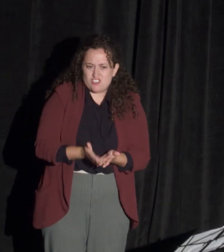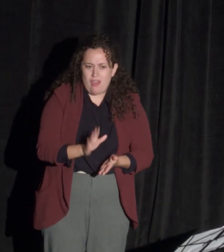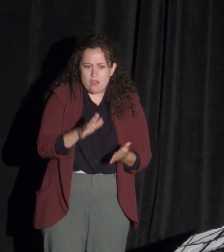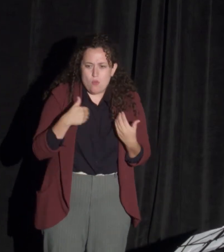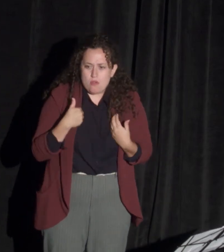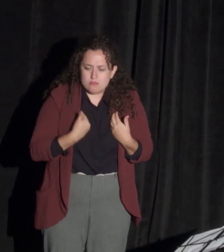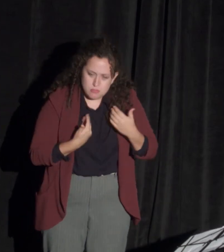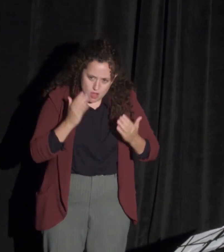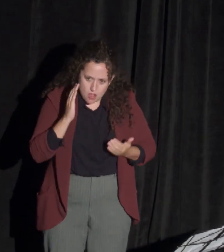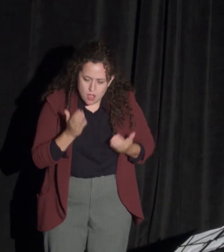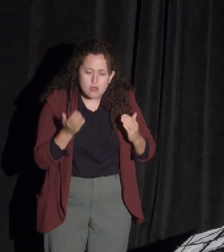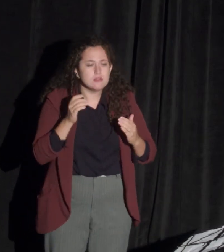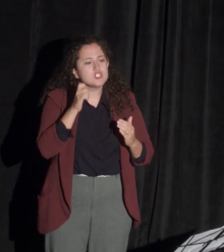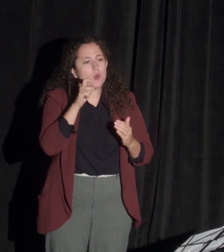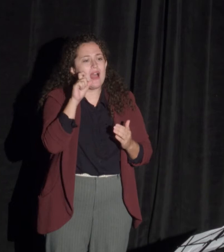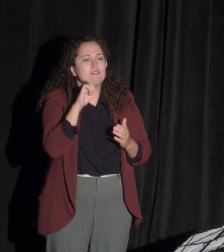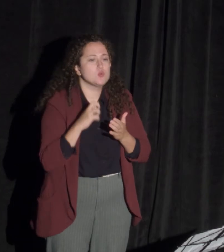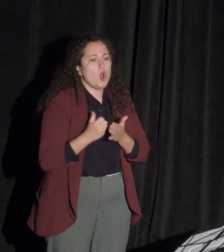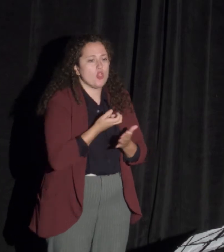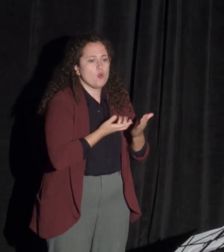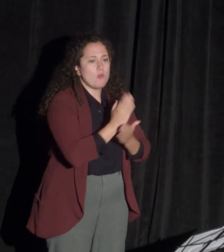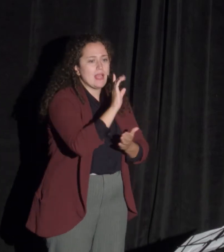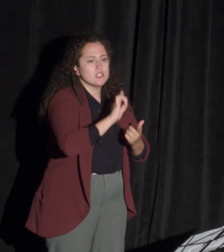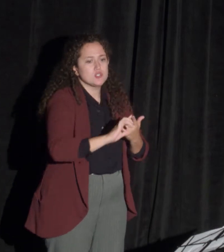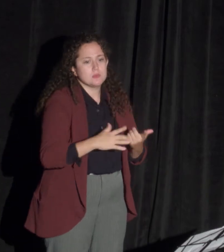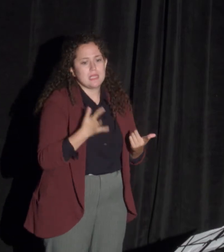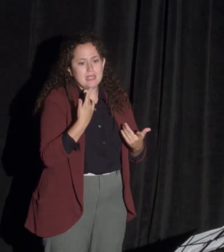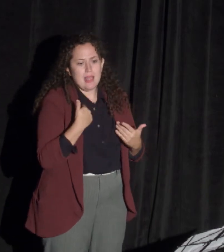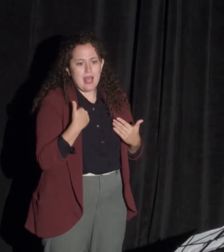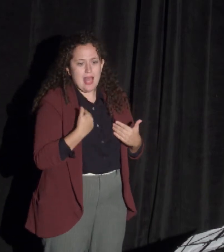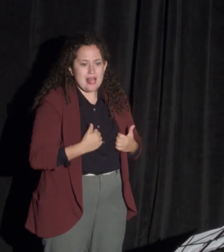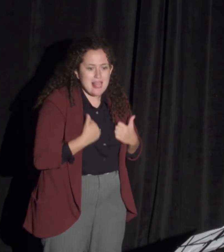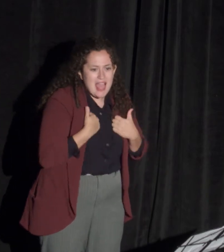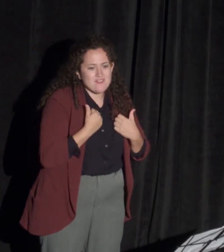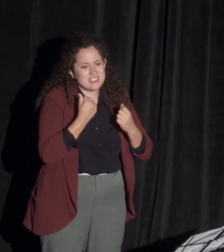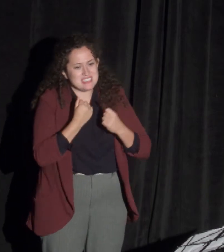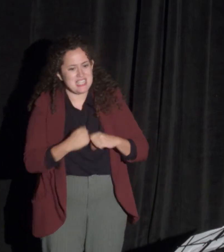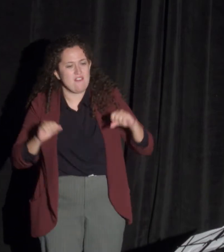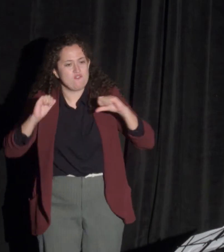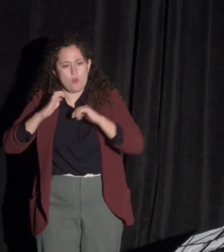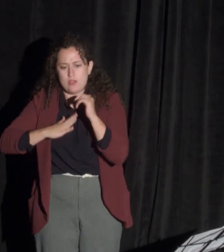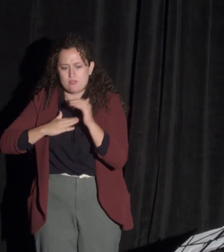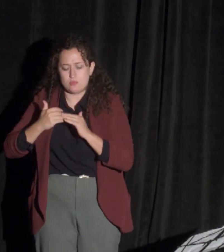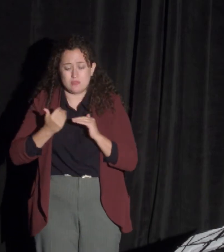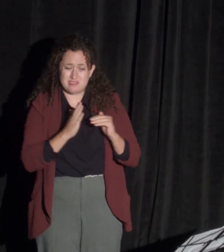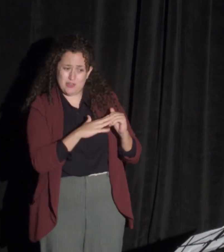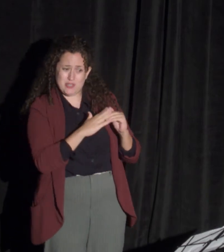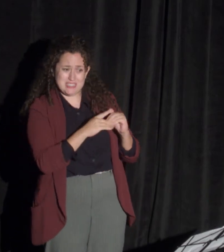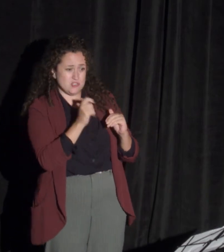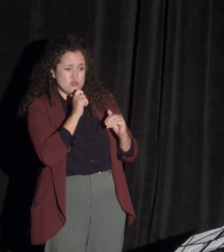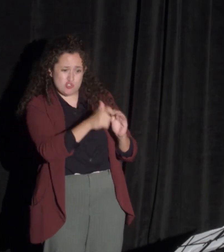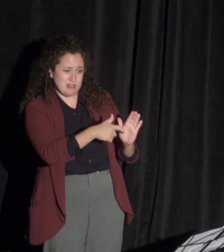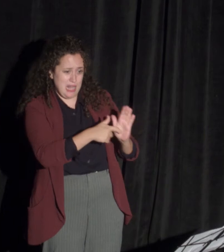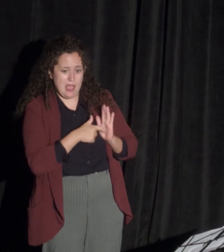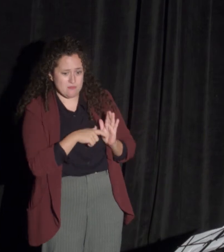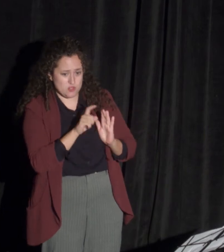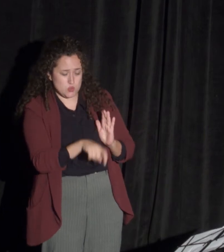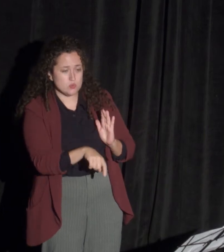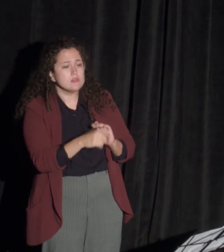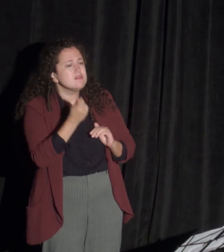be alive or safe or comfortable. Or at least you shouldn't have to. It's a bit cruel to sum up what so many